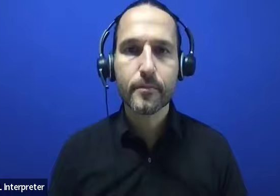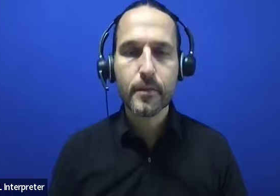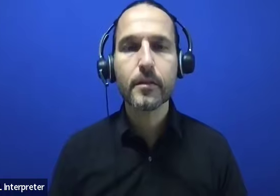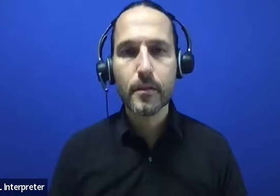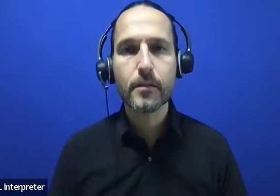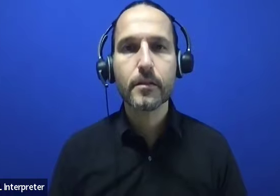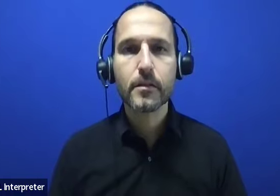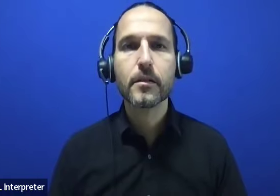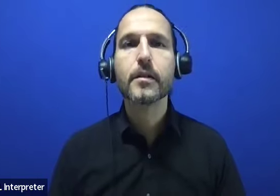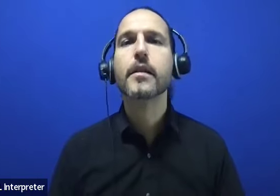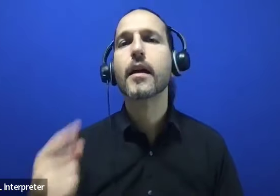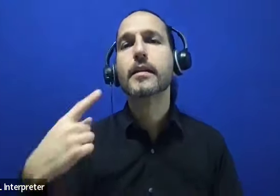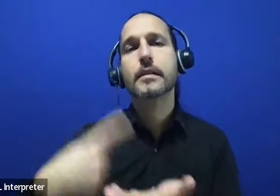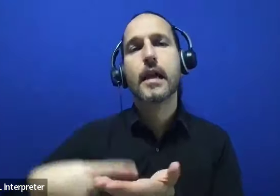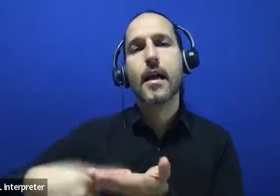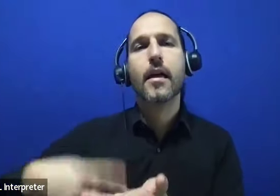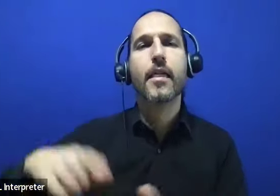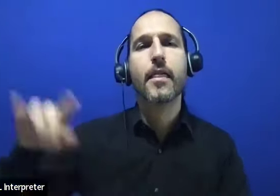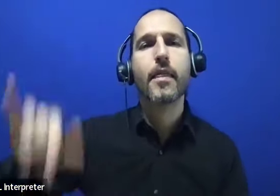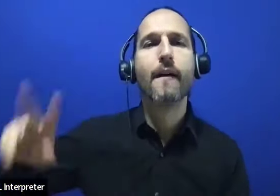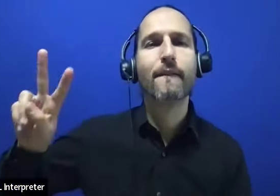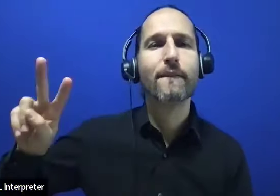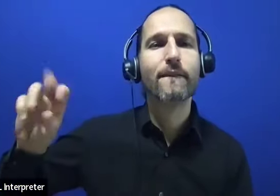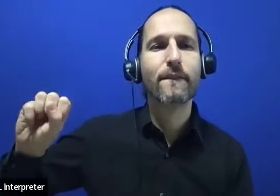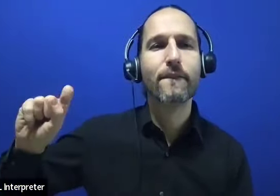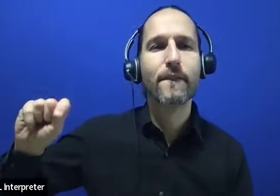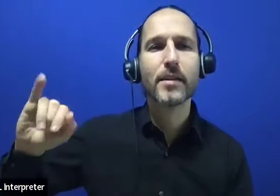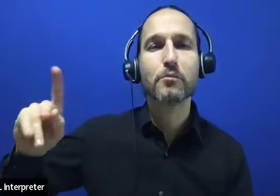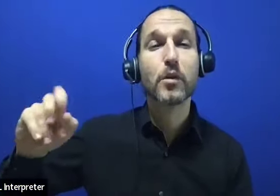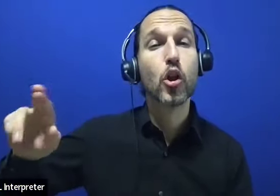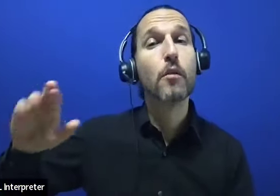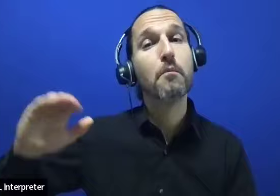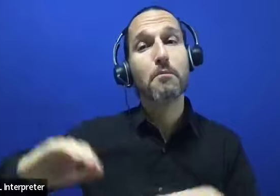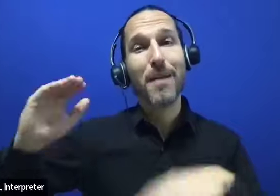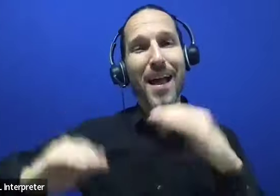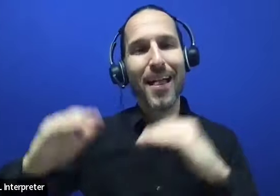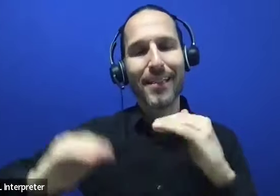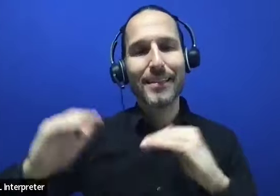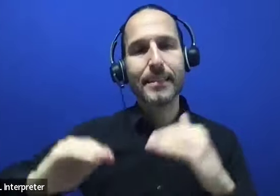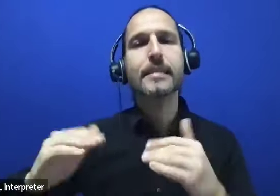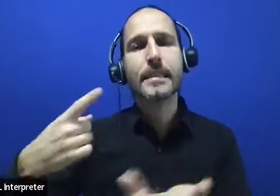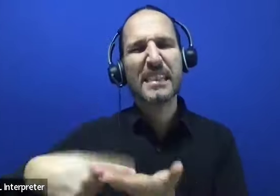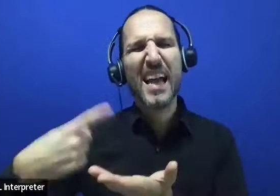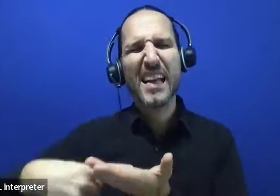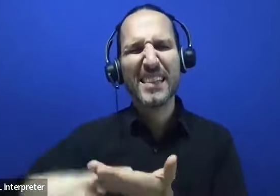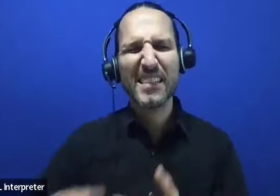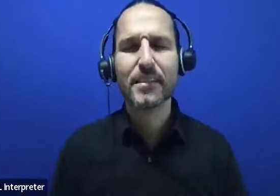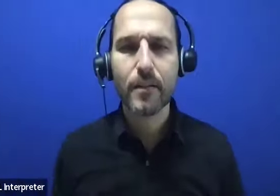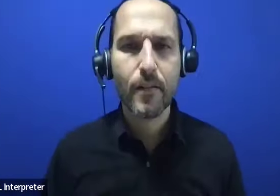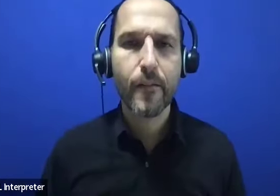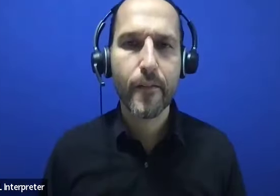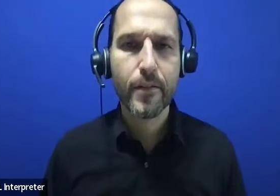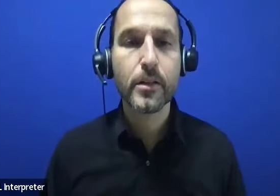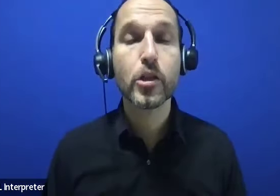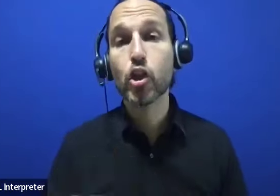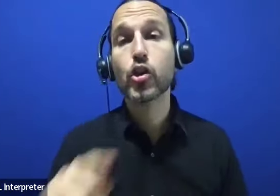So I wanted to do the vestibular sense next. That's what we were kind of moving into. So balance. One of